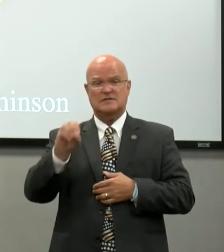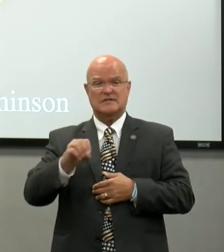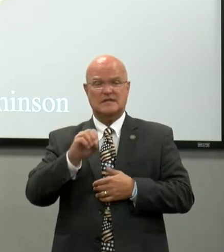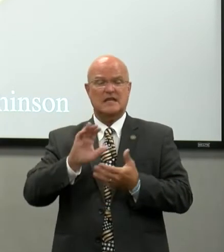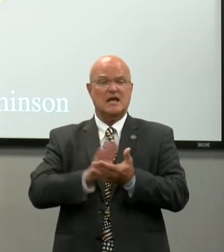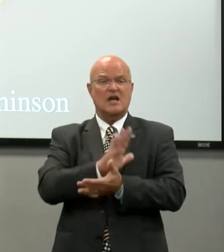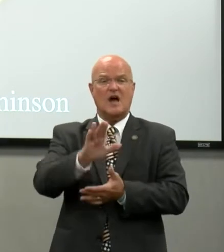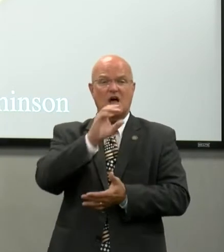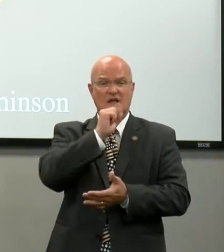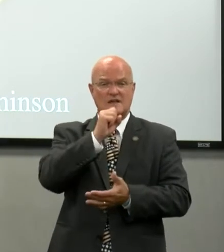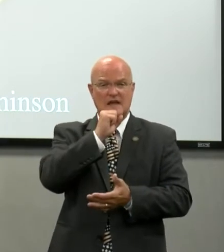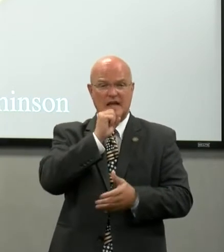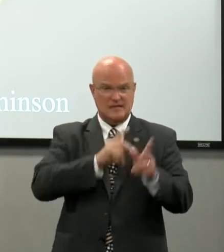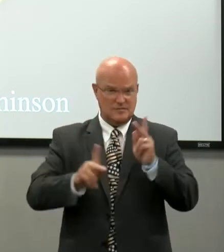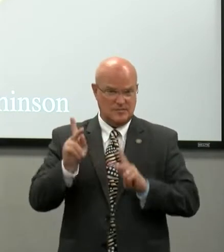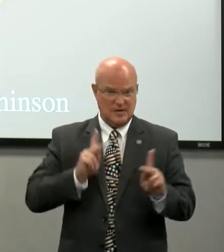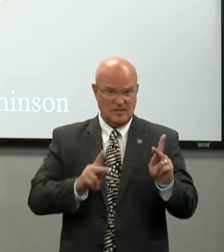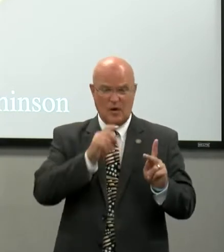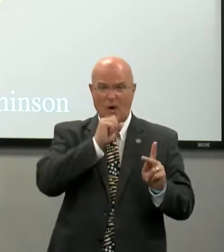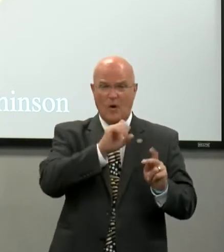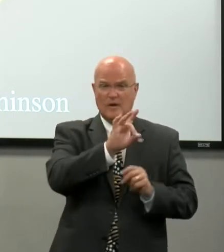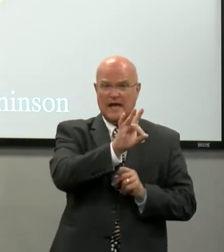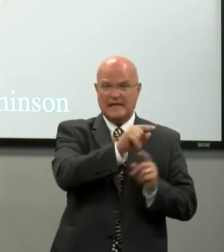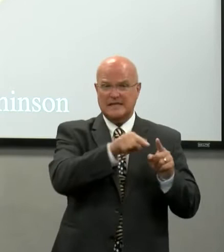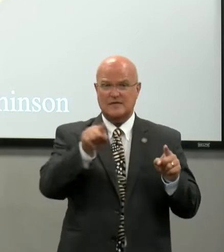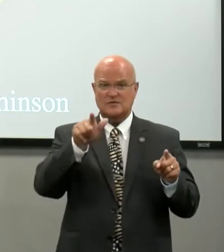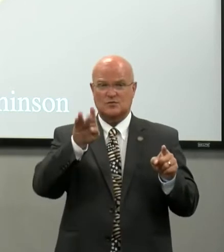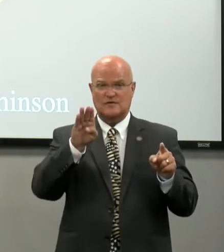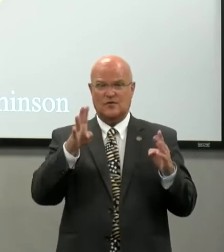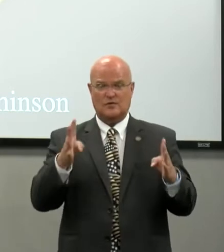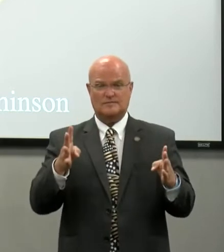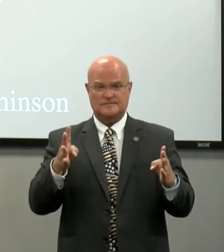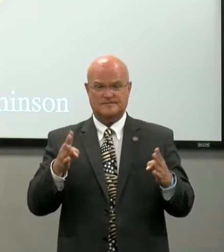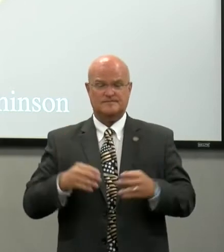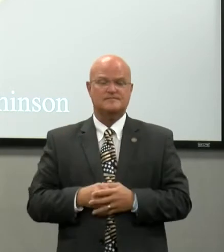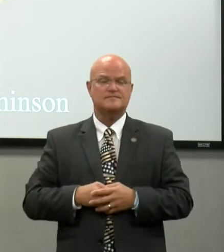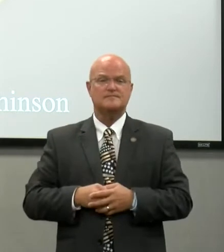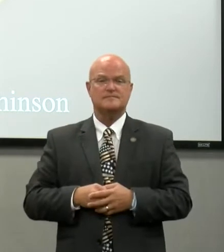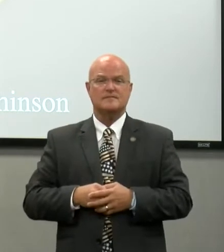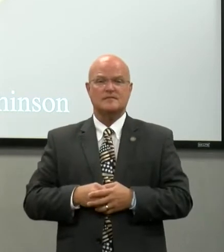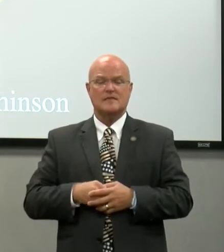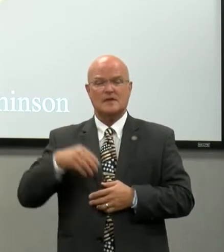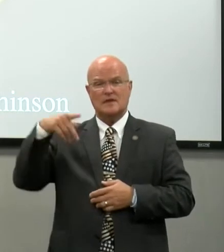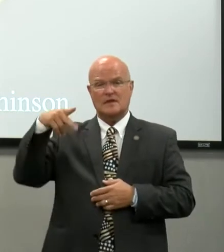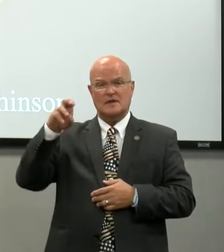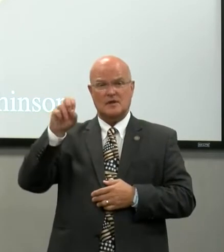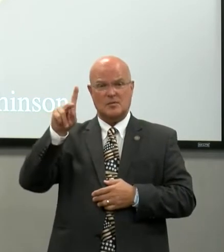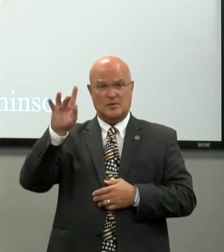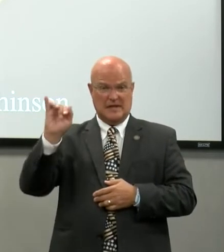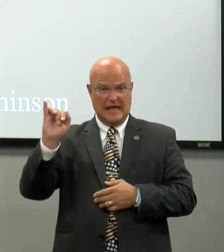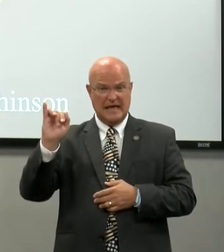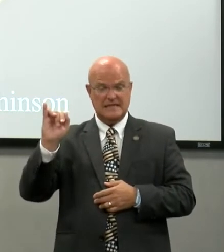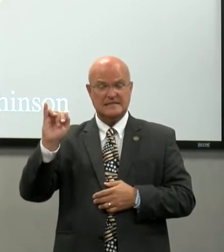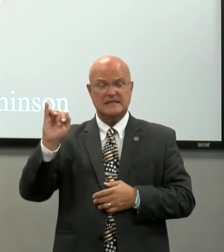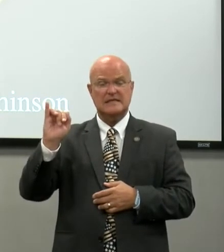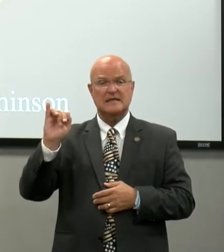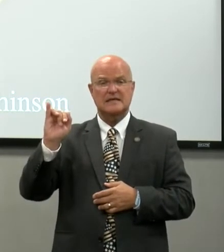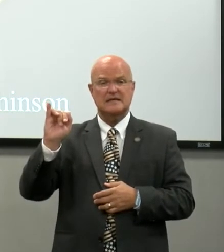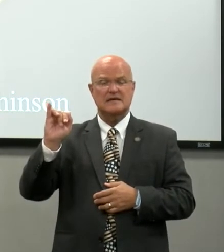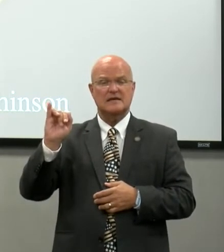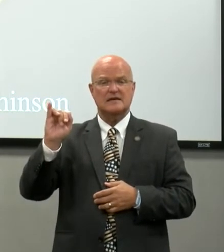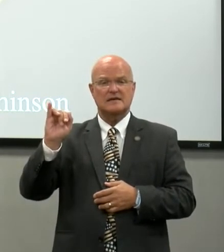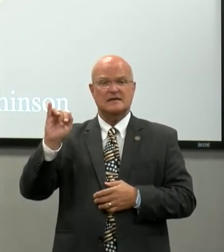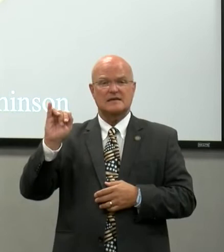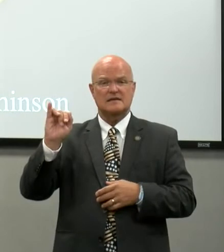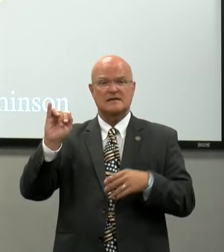college-age individuals ages 18 through 24. This was followed by Pulaski, who has, we